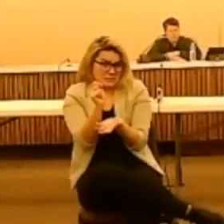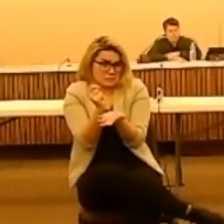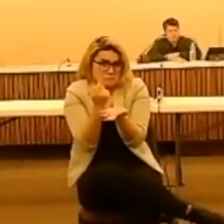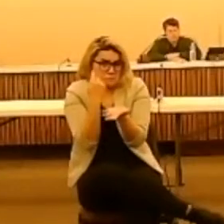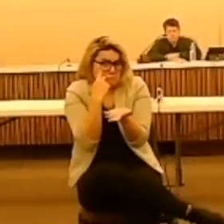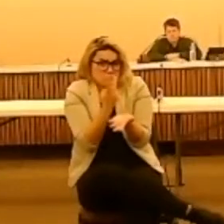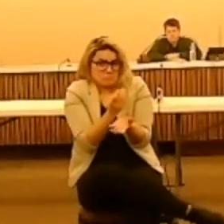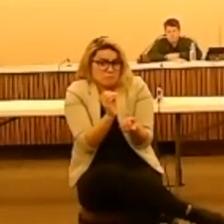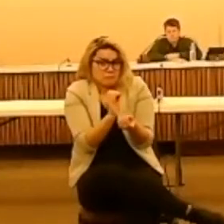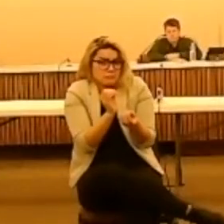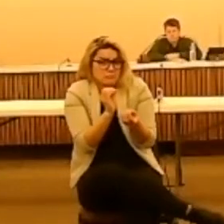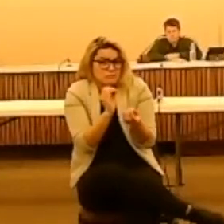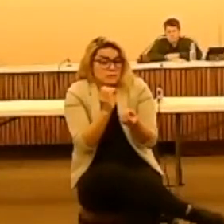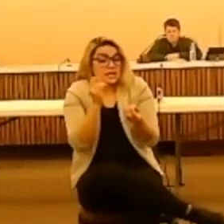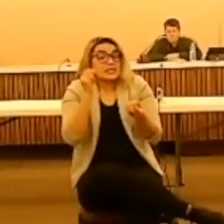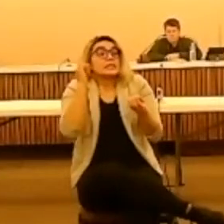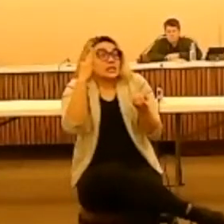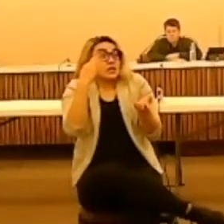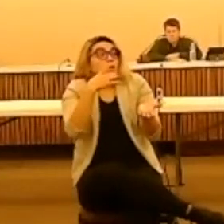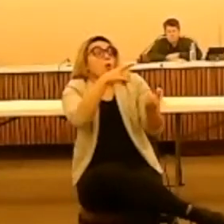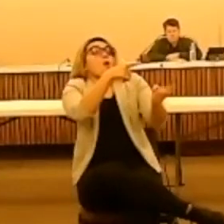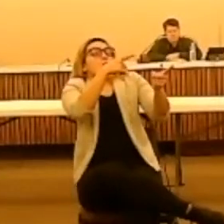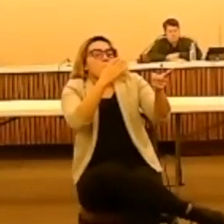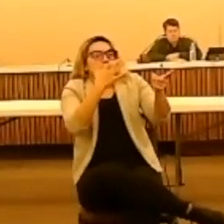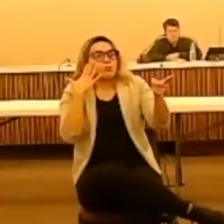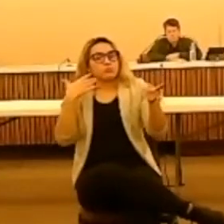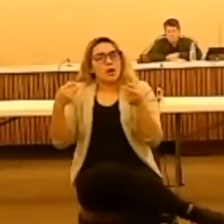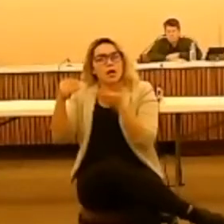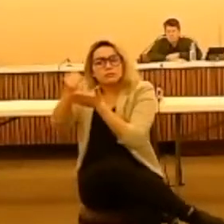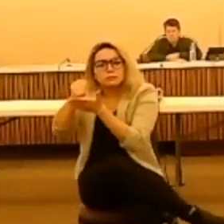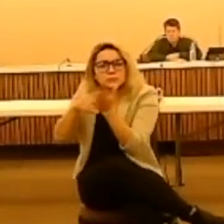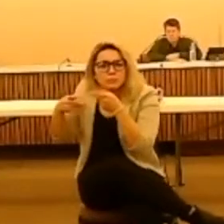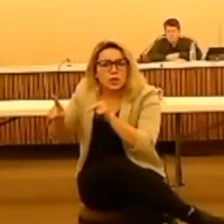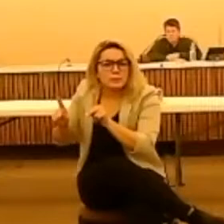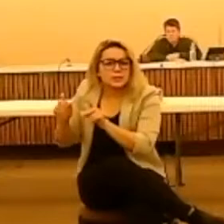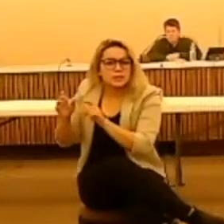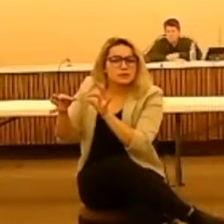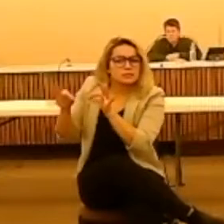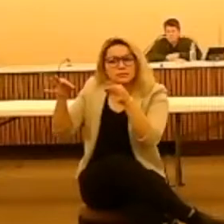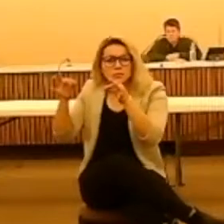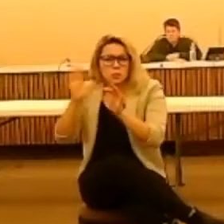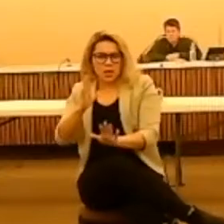that would require permits, and we would go through at that time. But based on